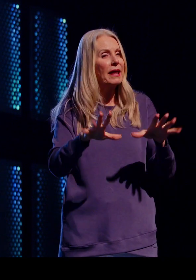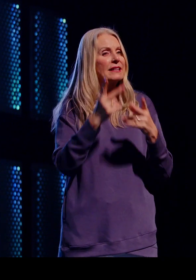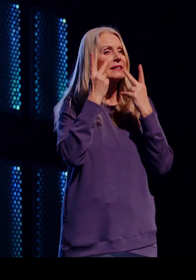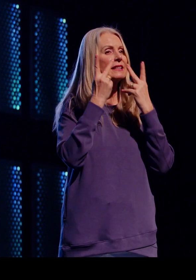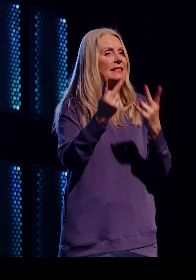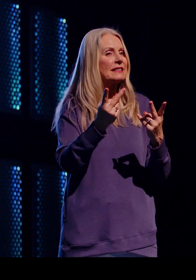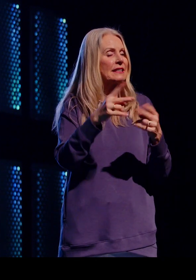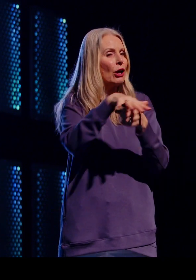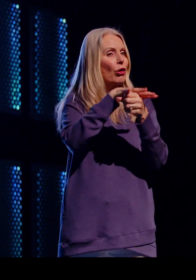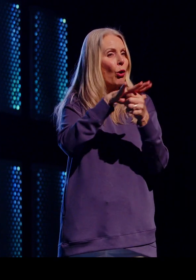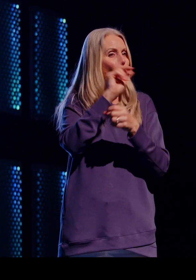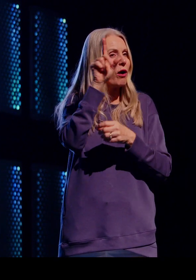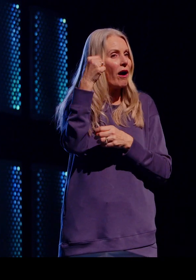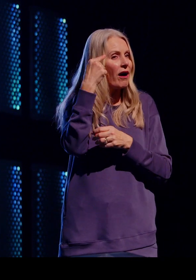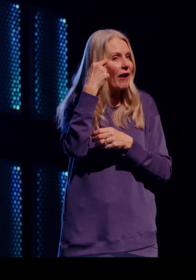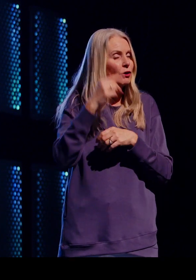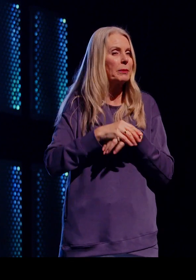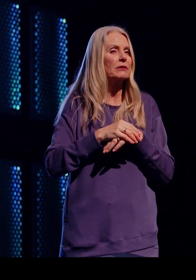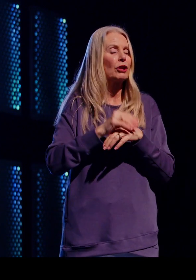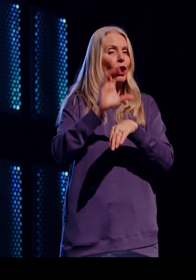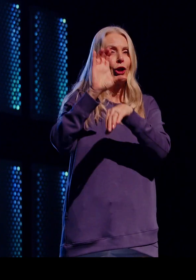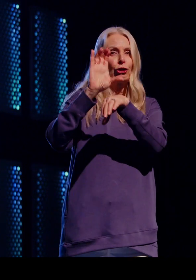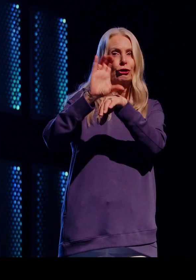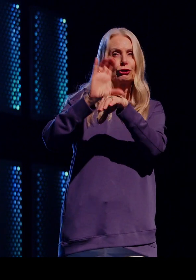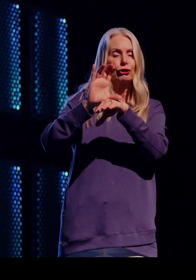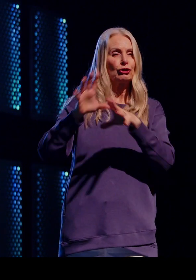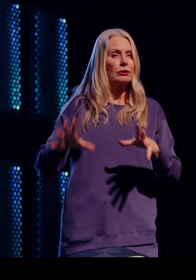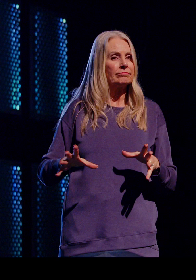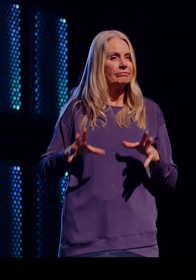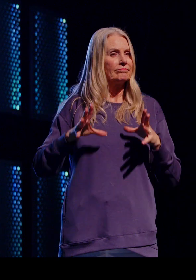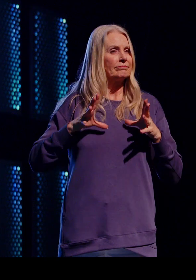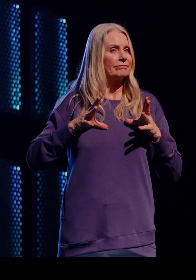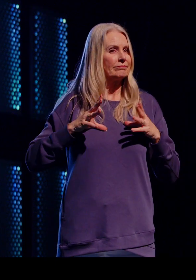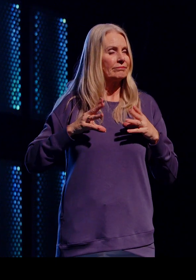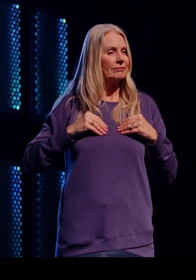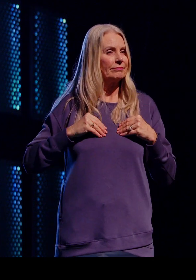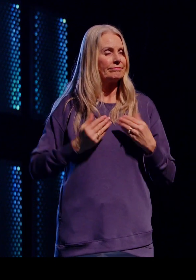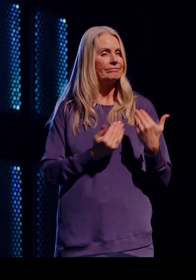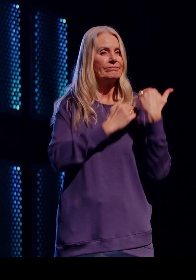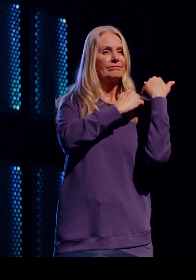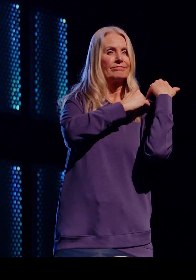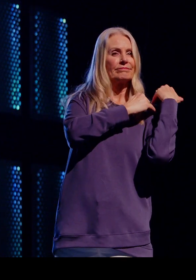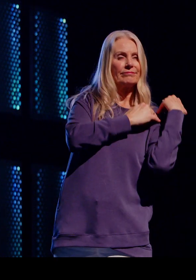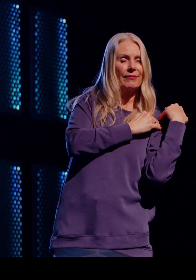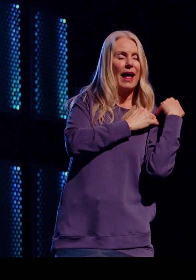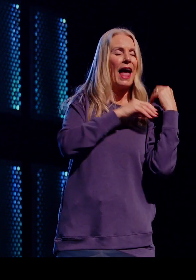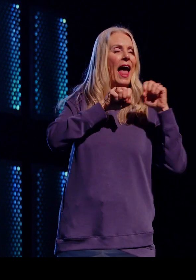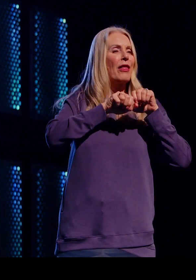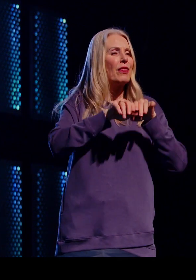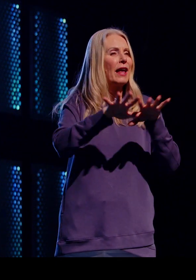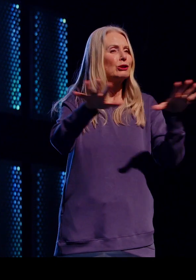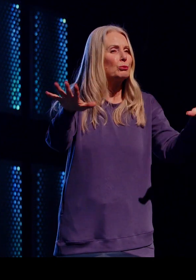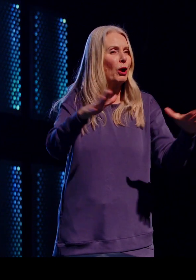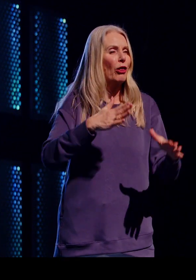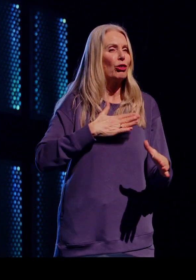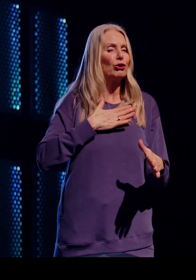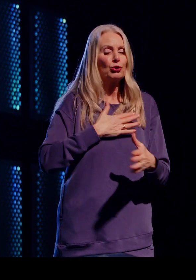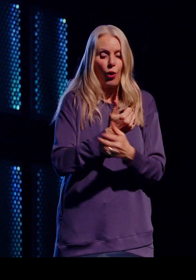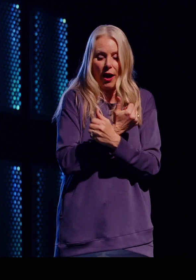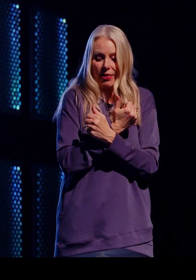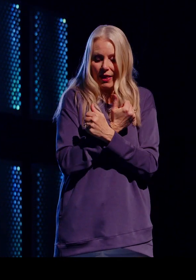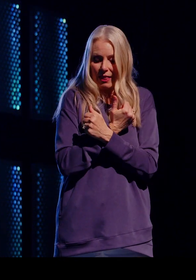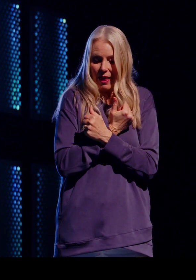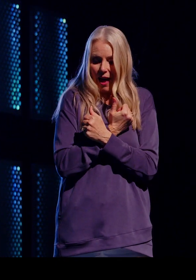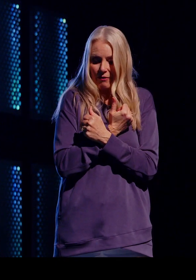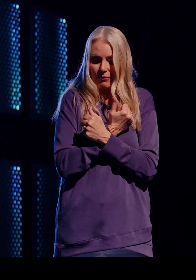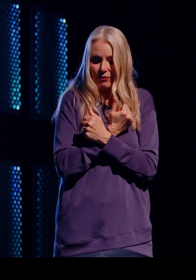and local churches have taken on the mantle of what we've brought down as they spread that joy, that love, that building throughout